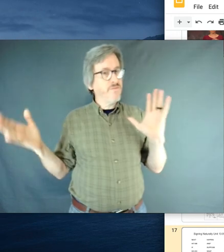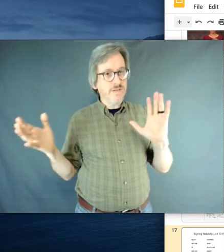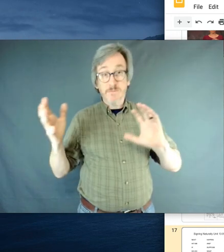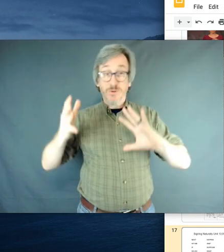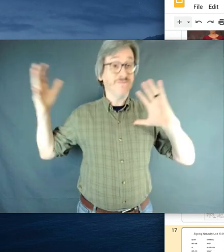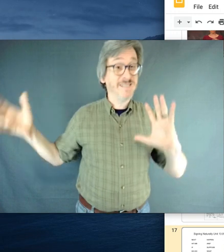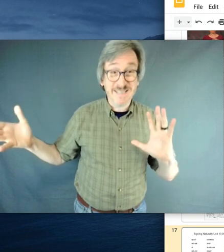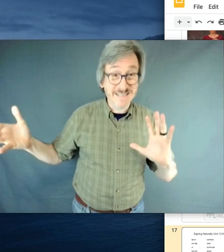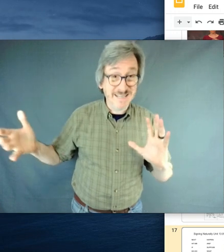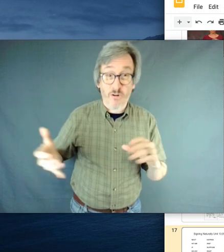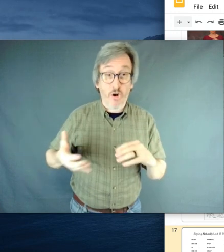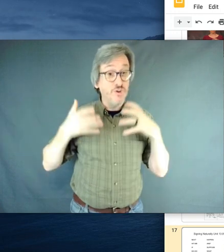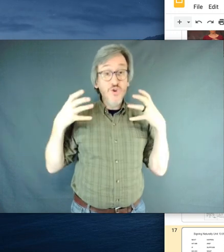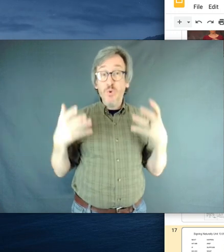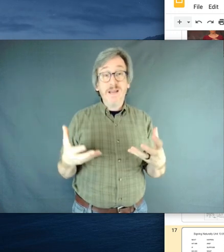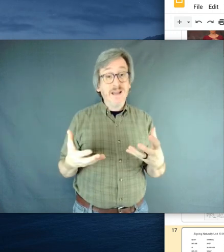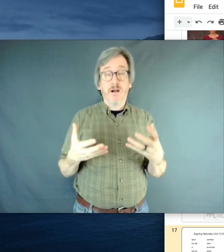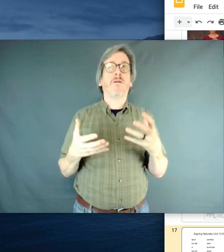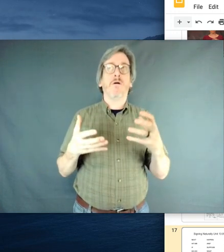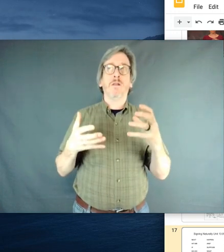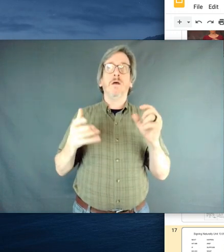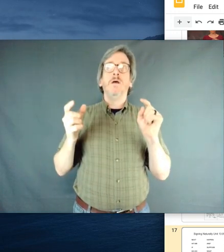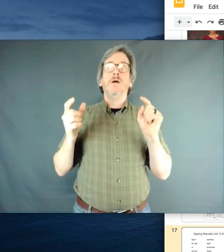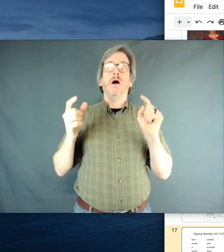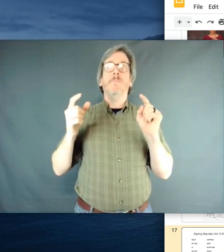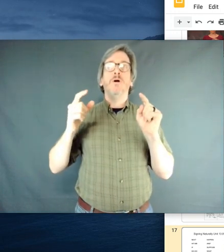of 16 are all